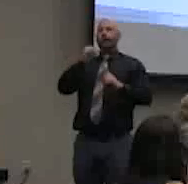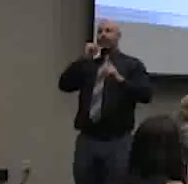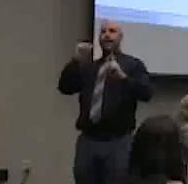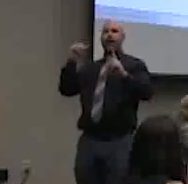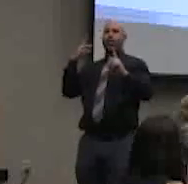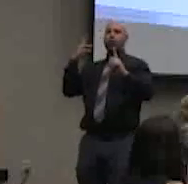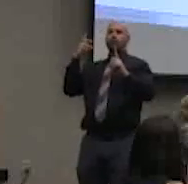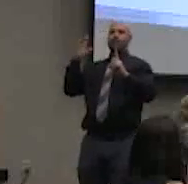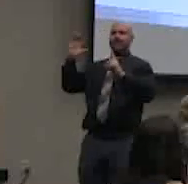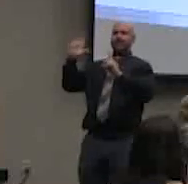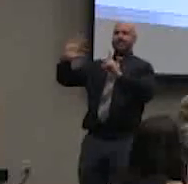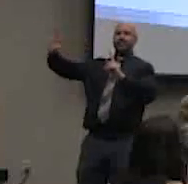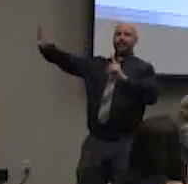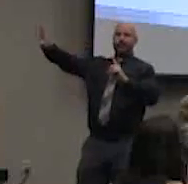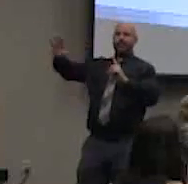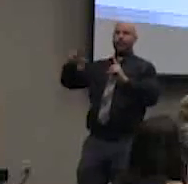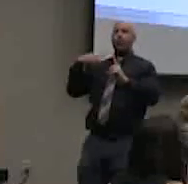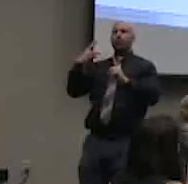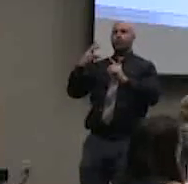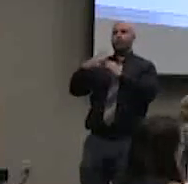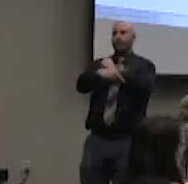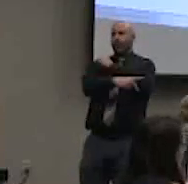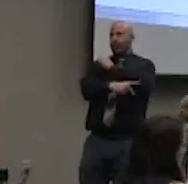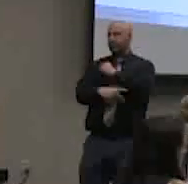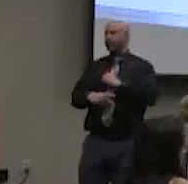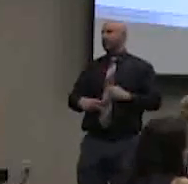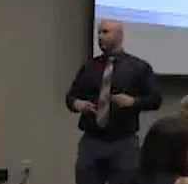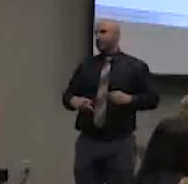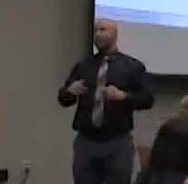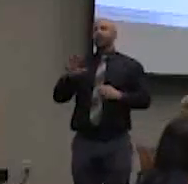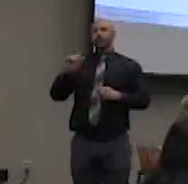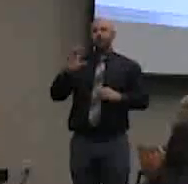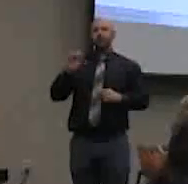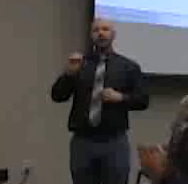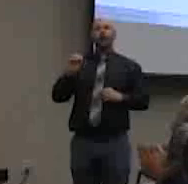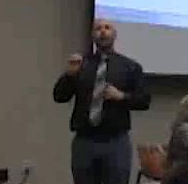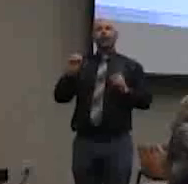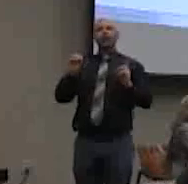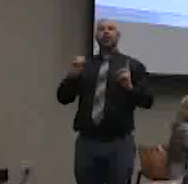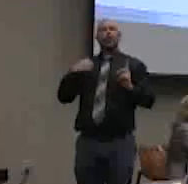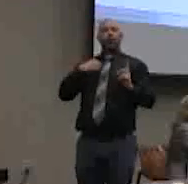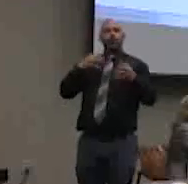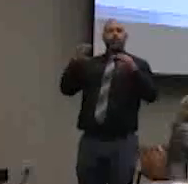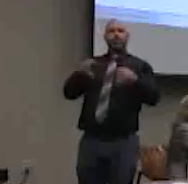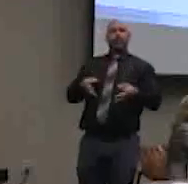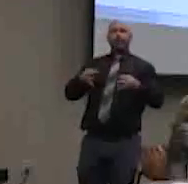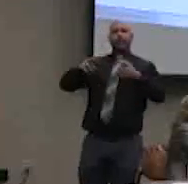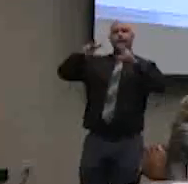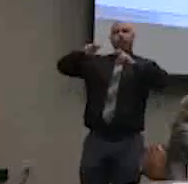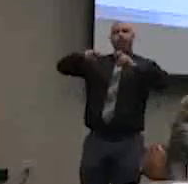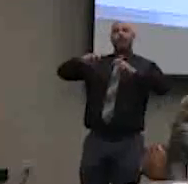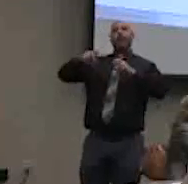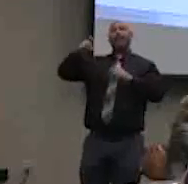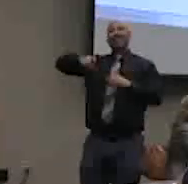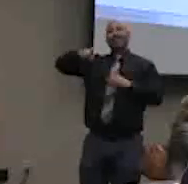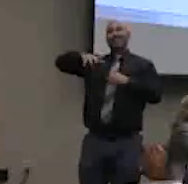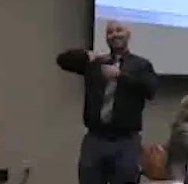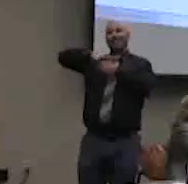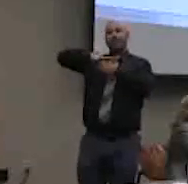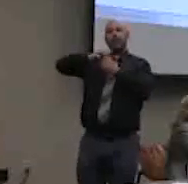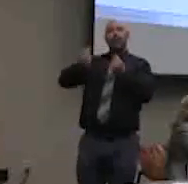Celli, we were able to determine the needs in the area and the number of children that did not have